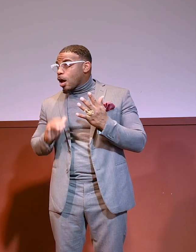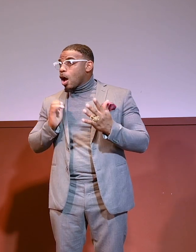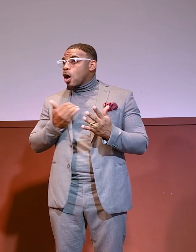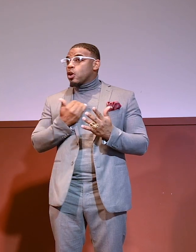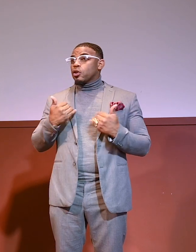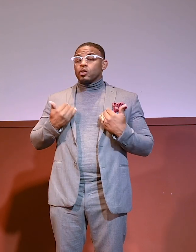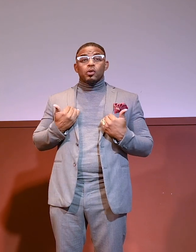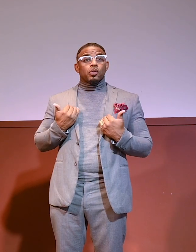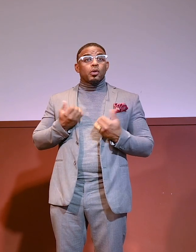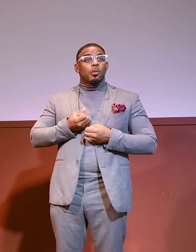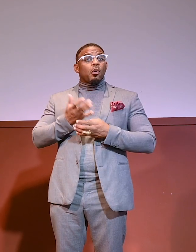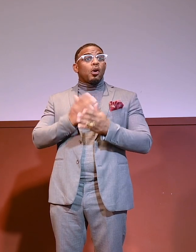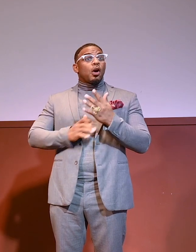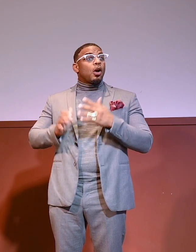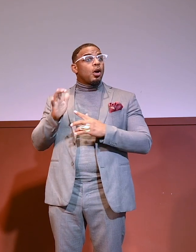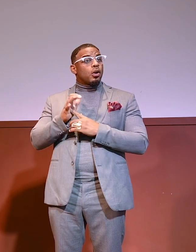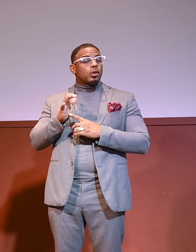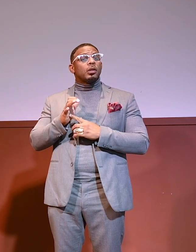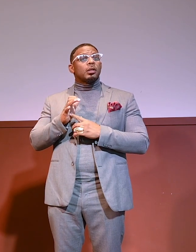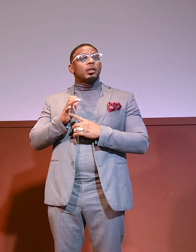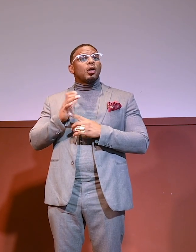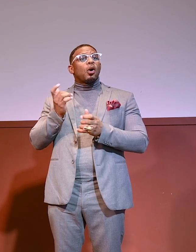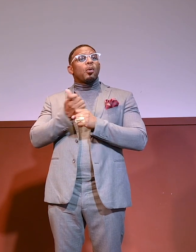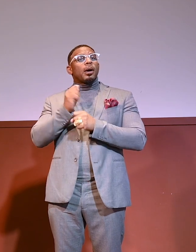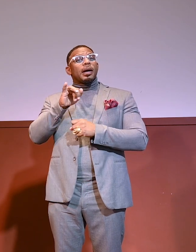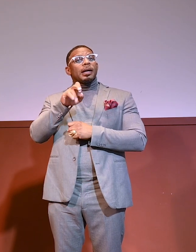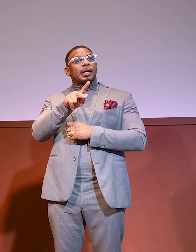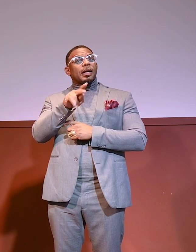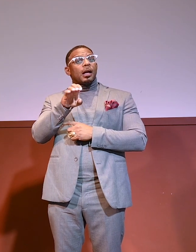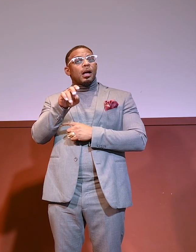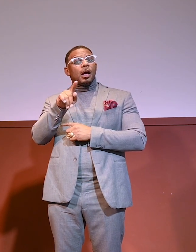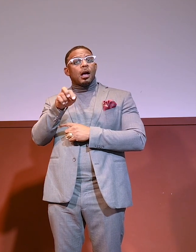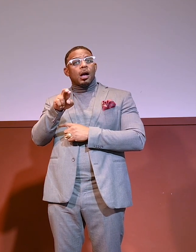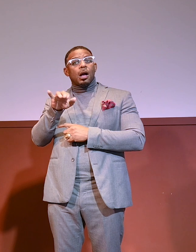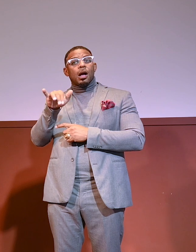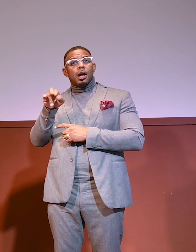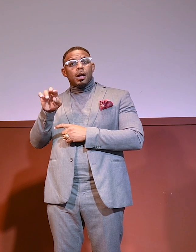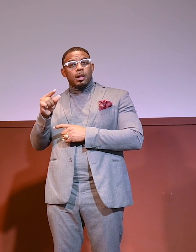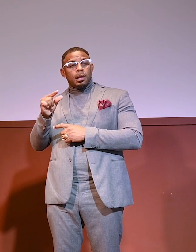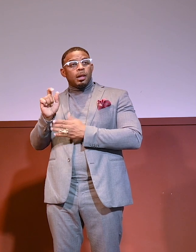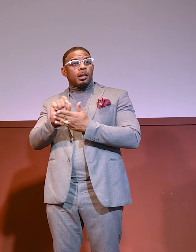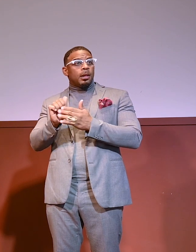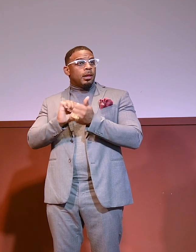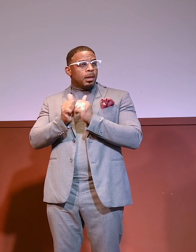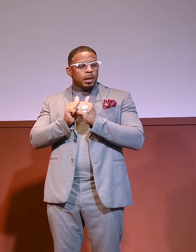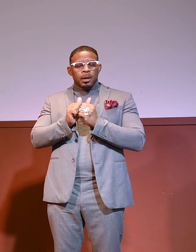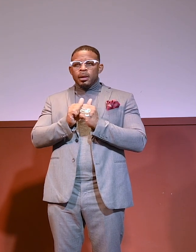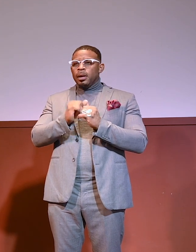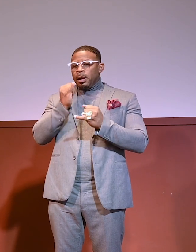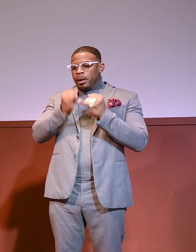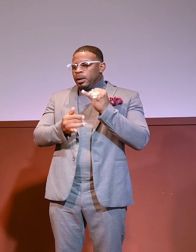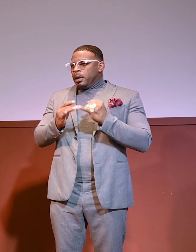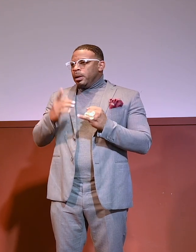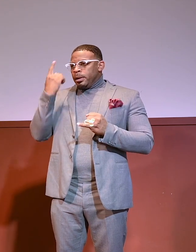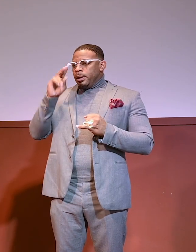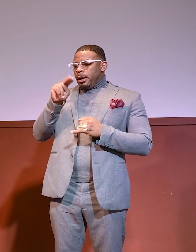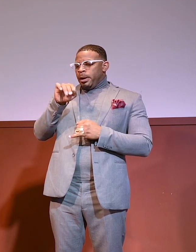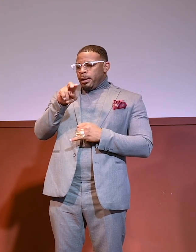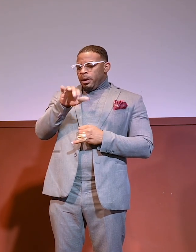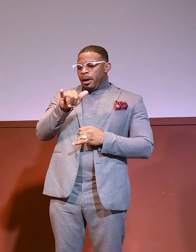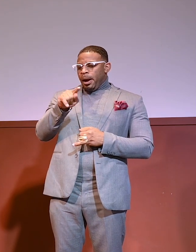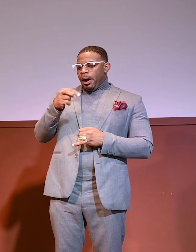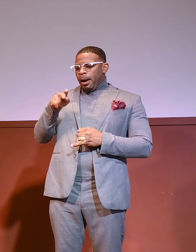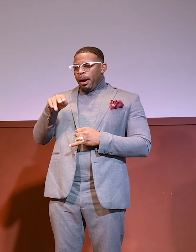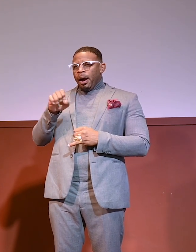Poet Laureate is also a winner of the Jack Coulter Young Writers Contest, a finalist for the Nancy